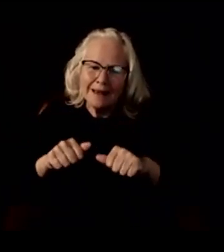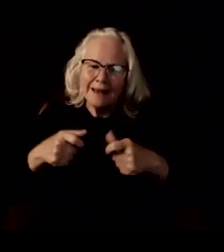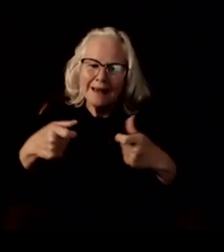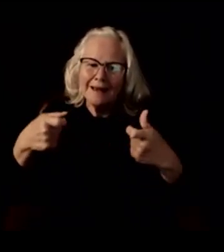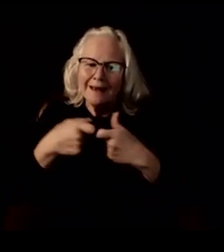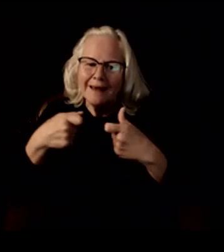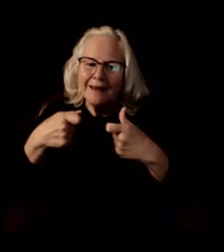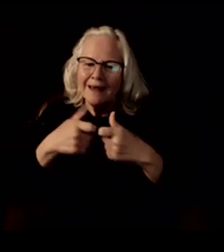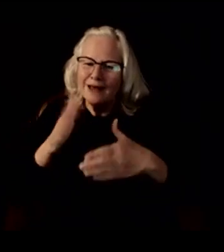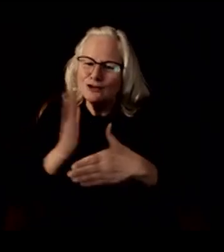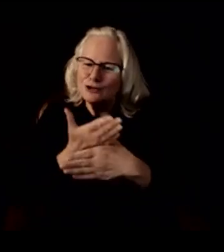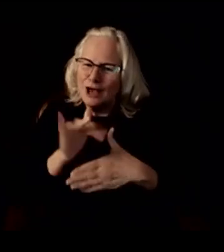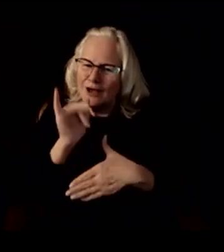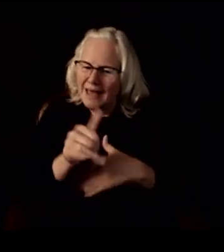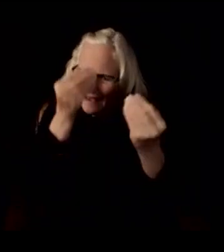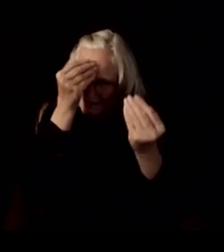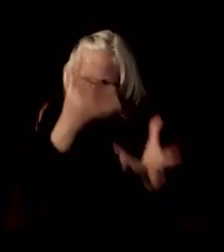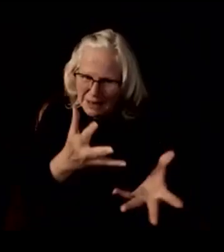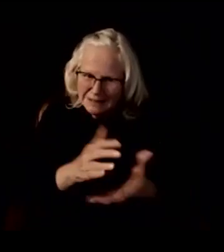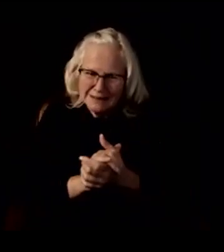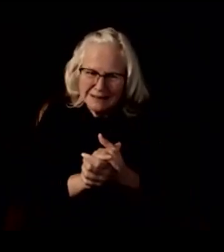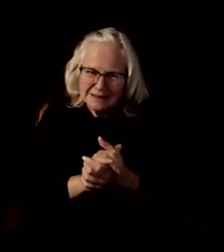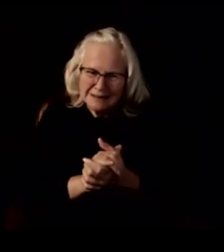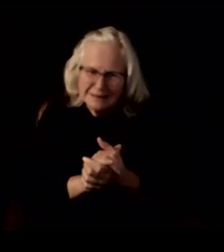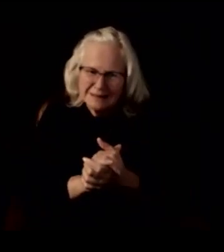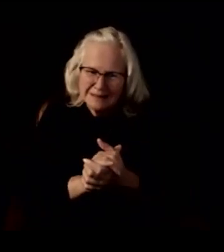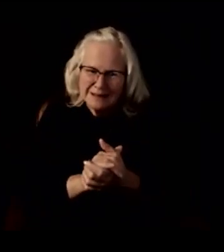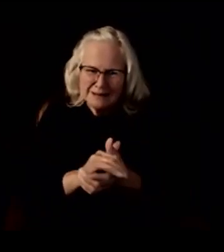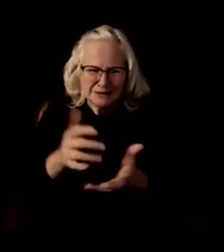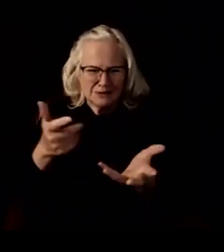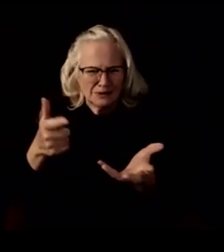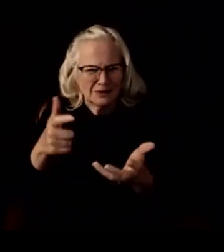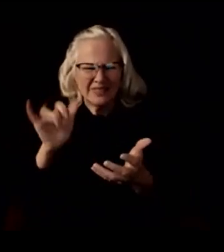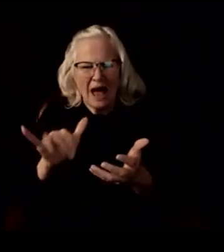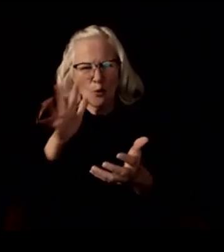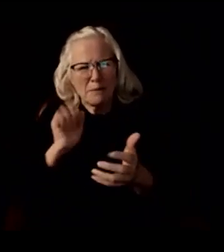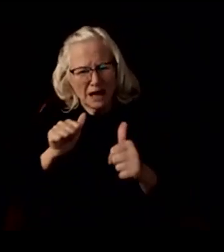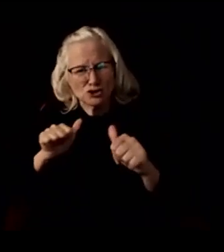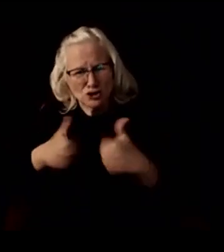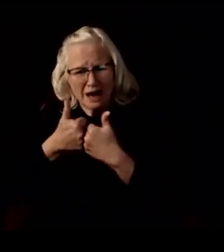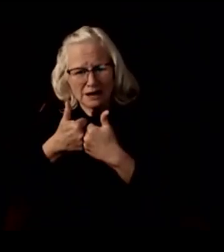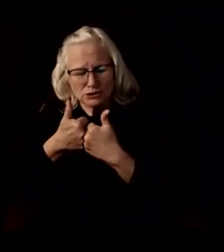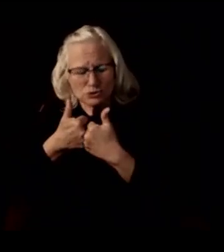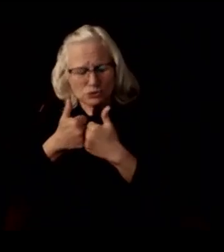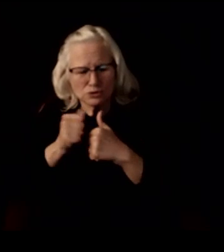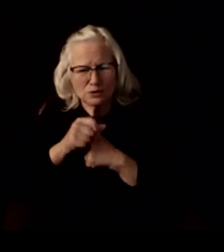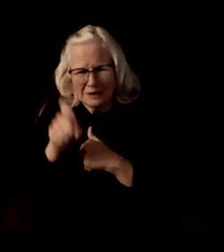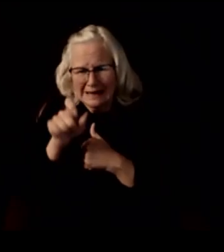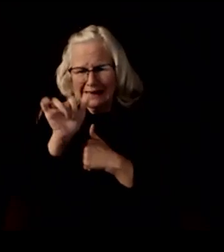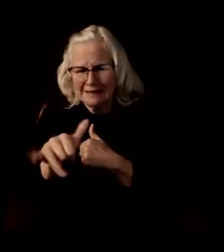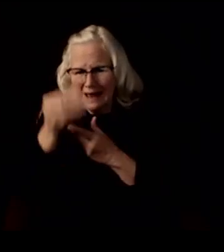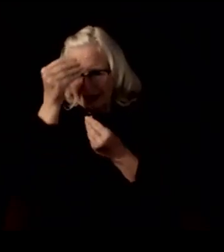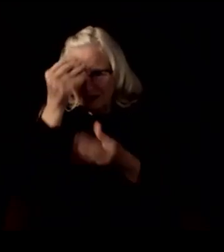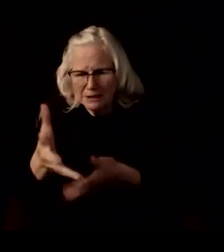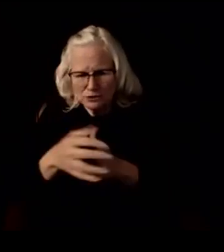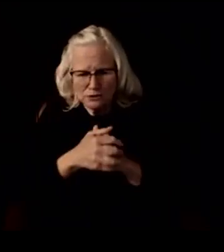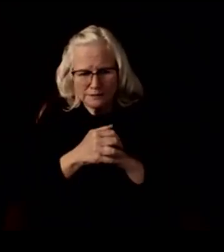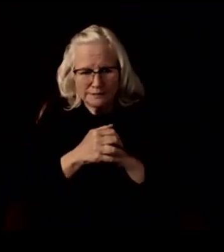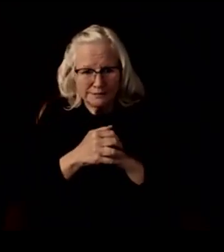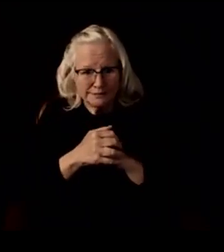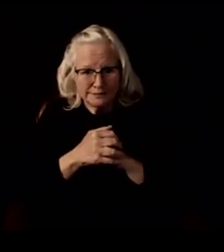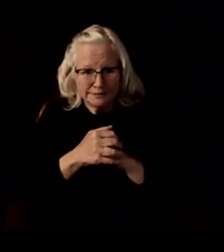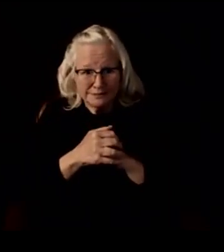bit challenging in that regard. So that's just one element. That's not intended to suggest that it couldn't be and